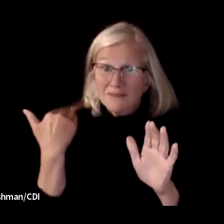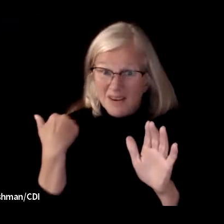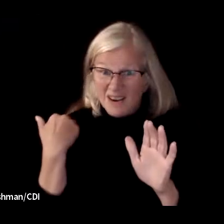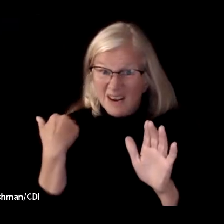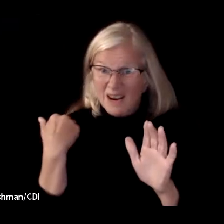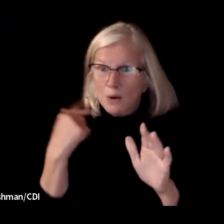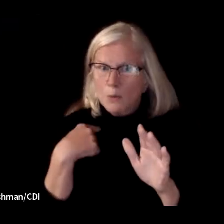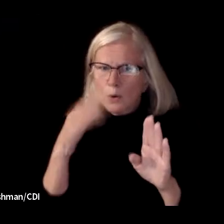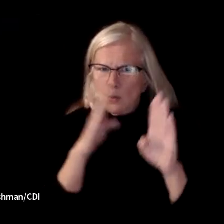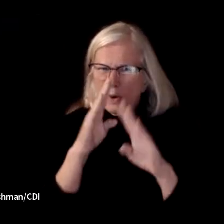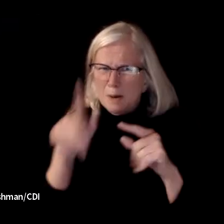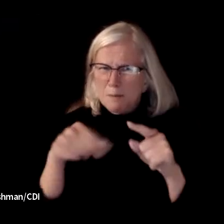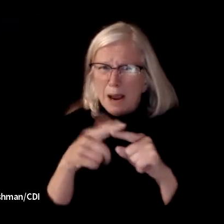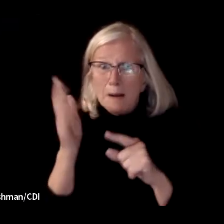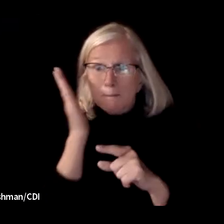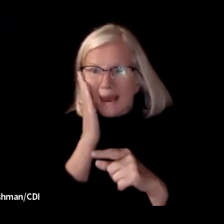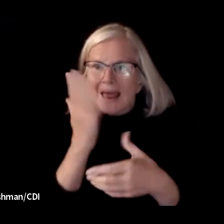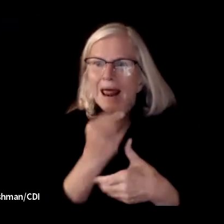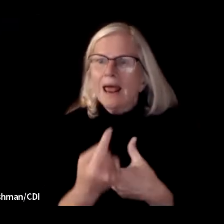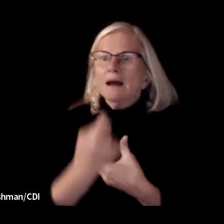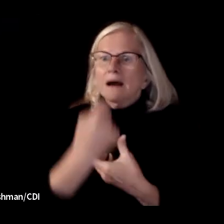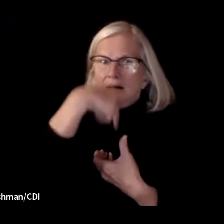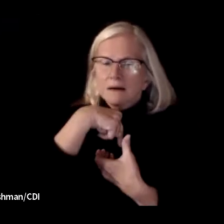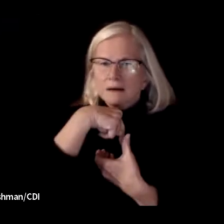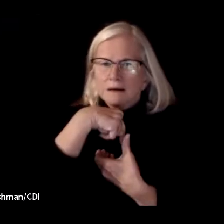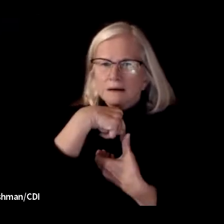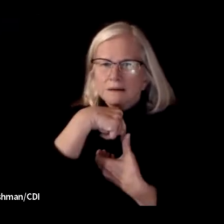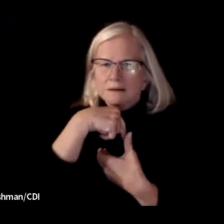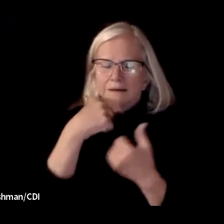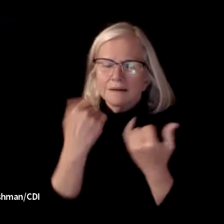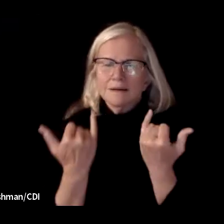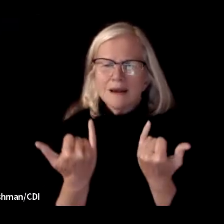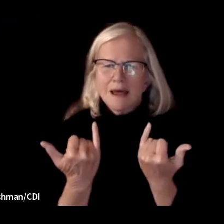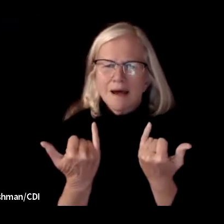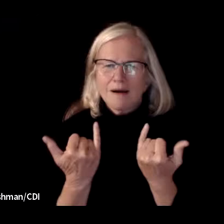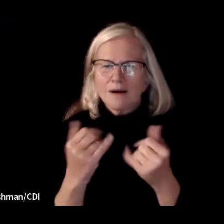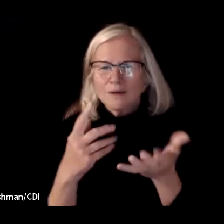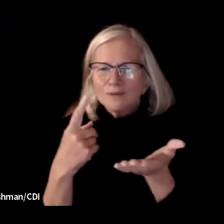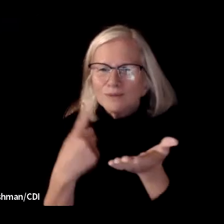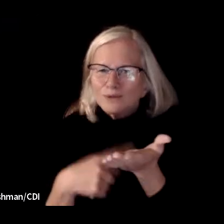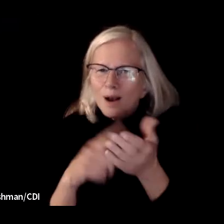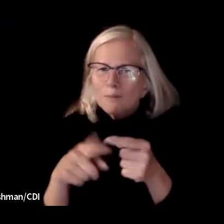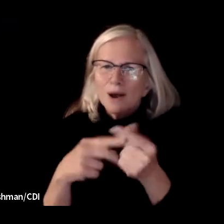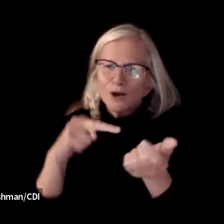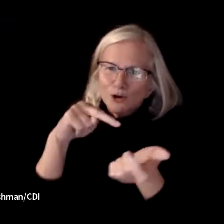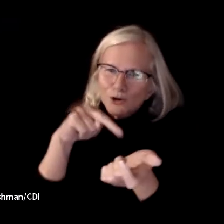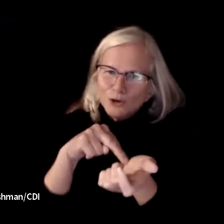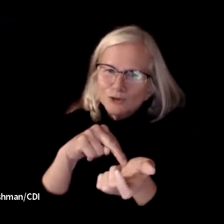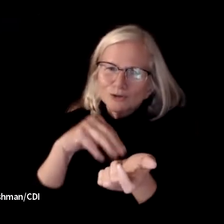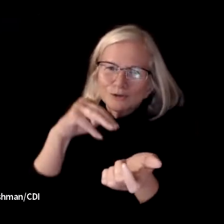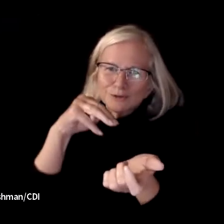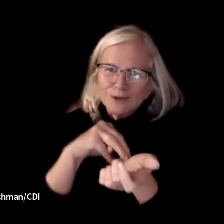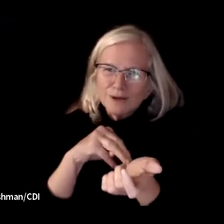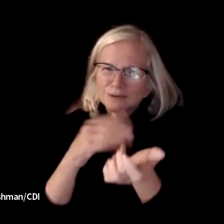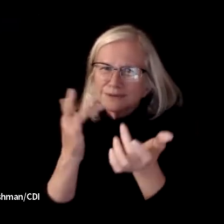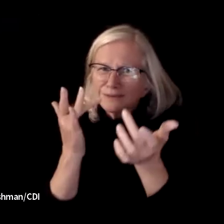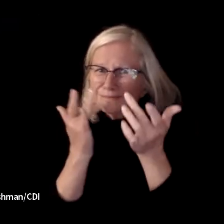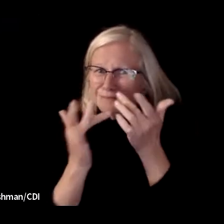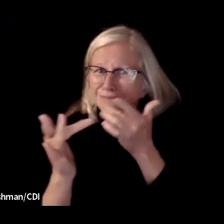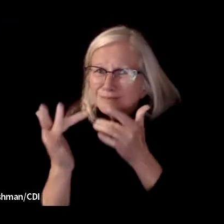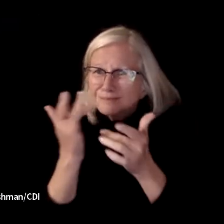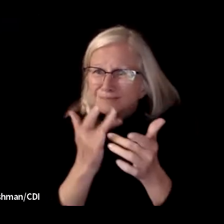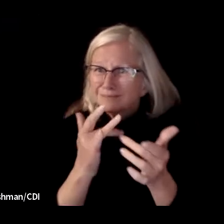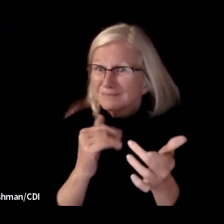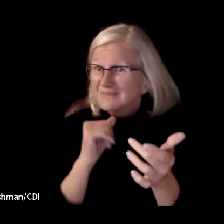is really an issue of healthcare worker capacity. And there are actually fewer healthcare workers on the job